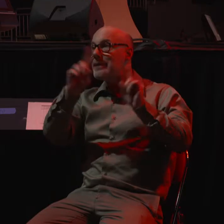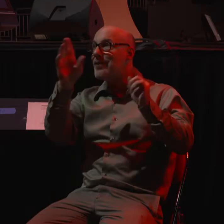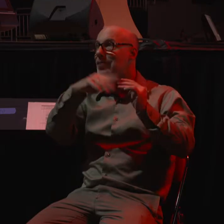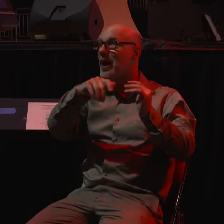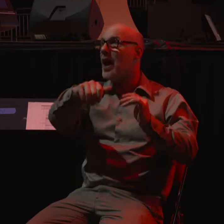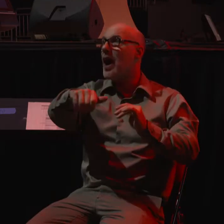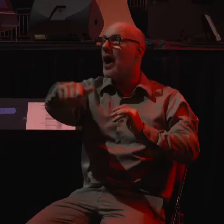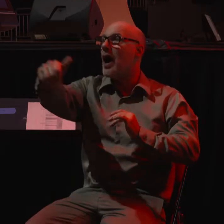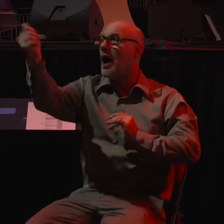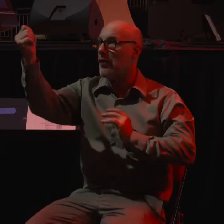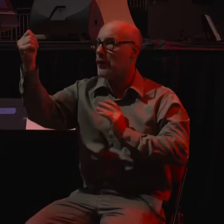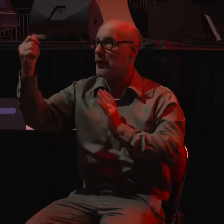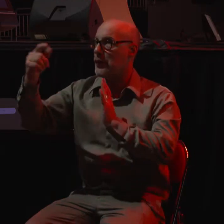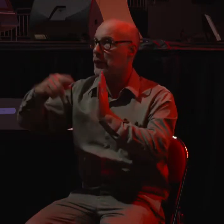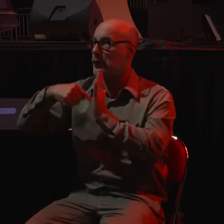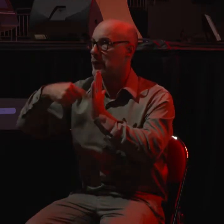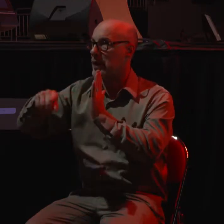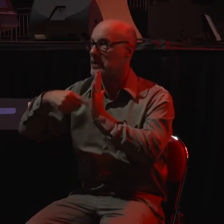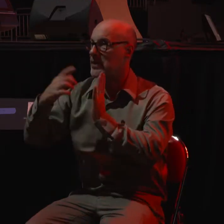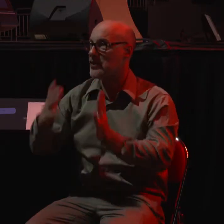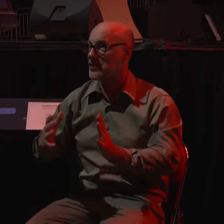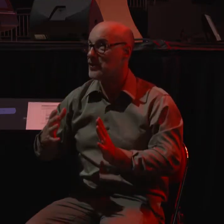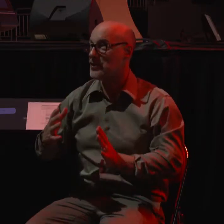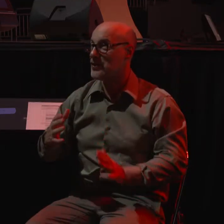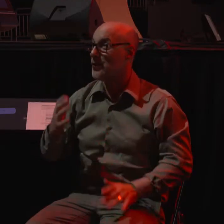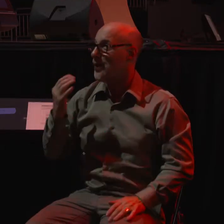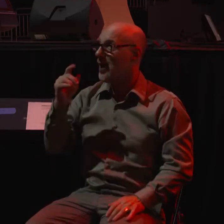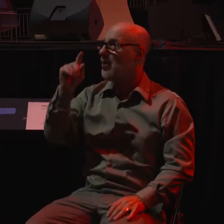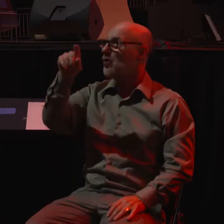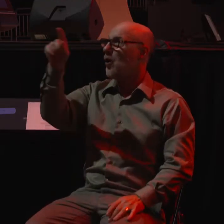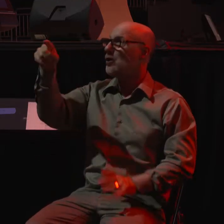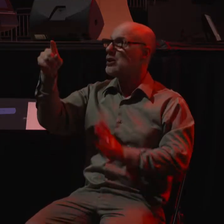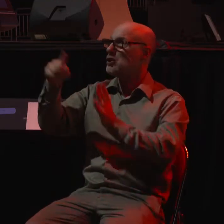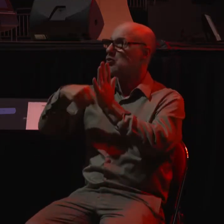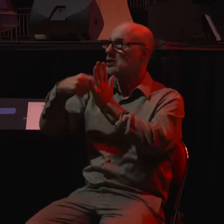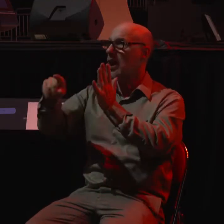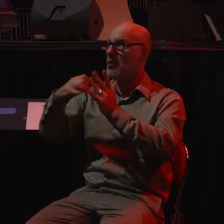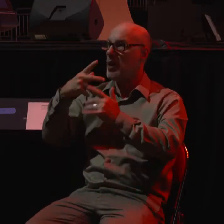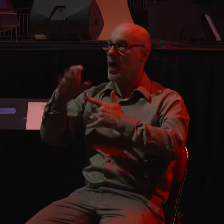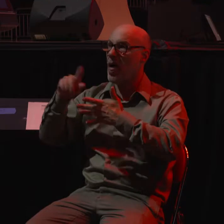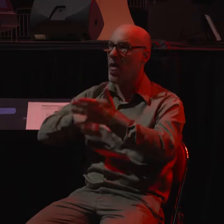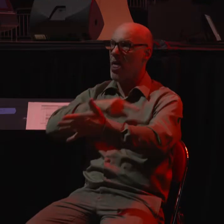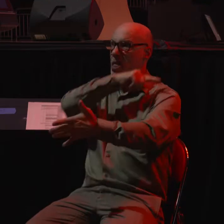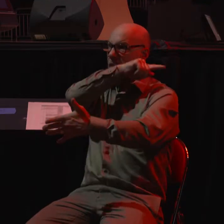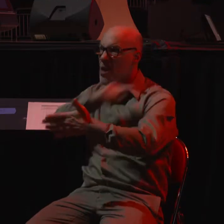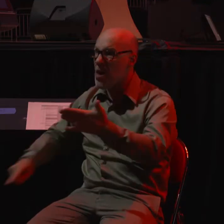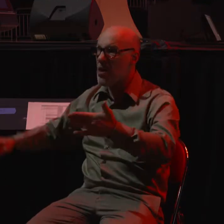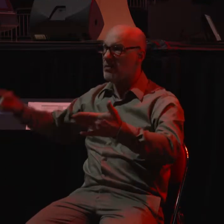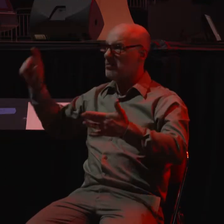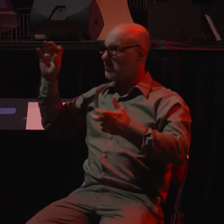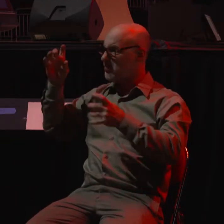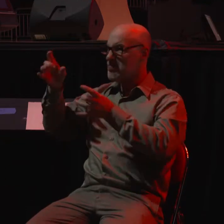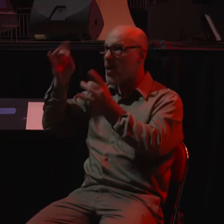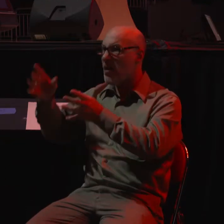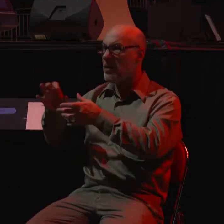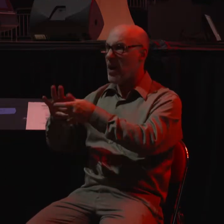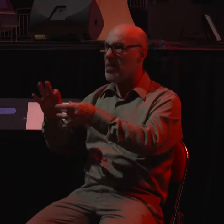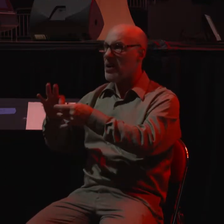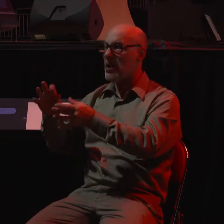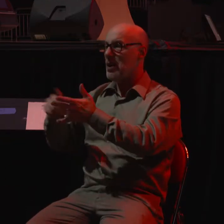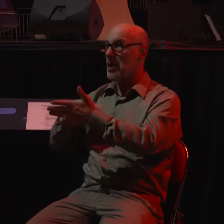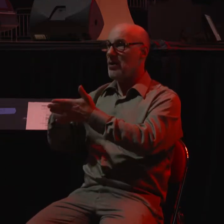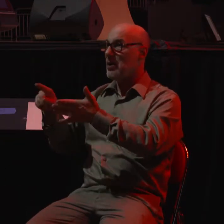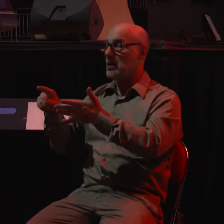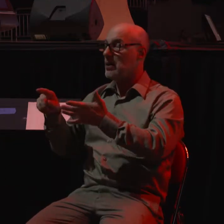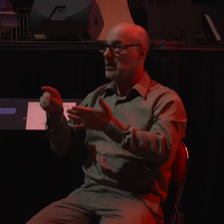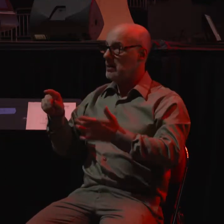critics who had been criticizing him uncharitably, who had just who didn't have a